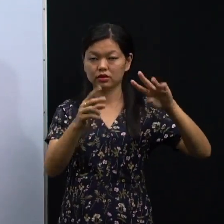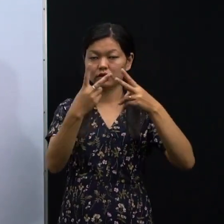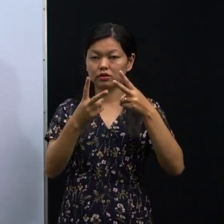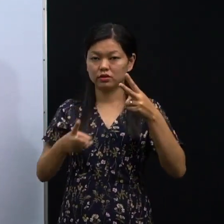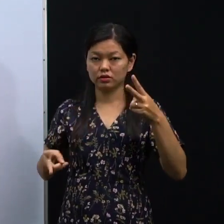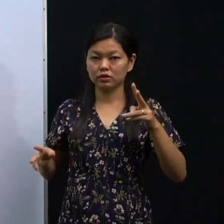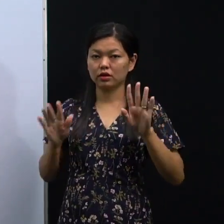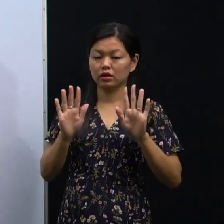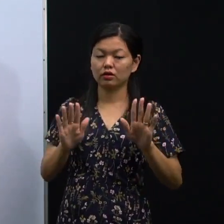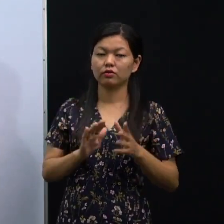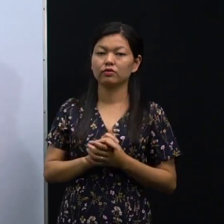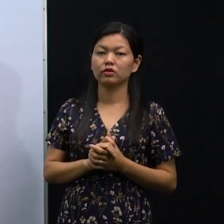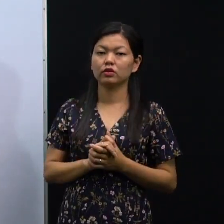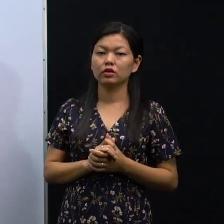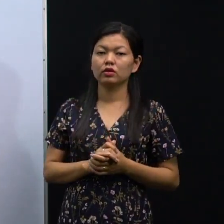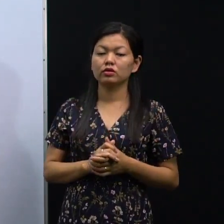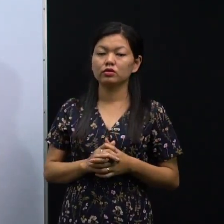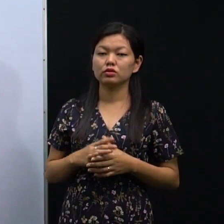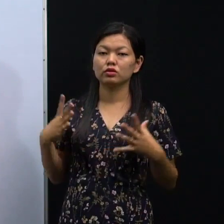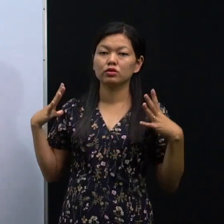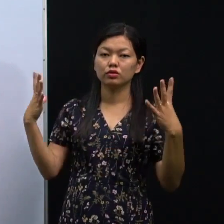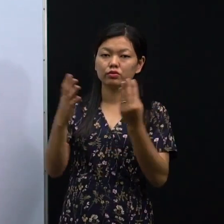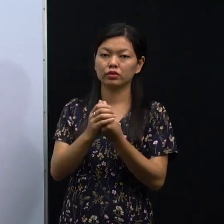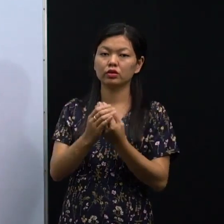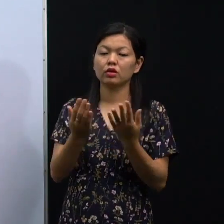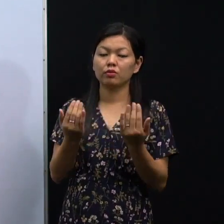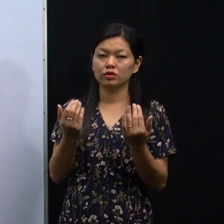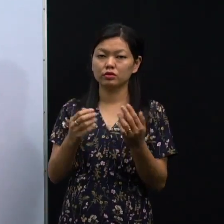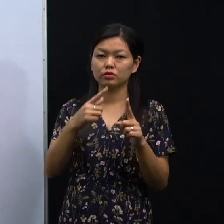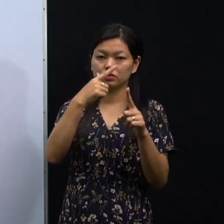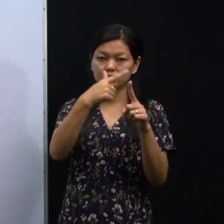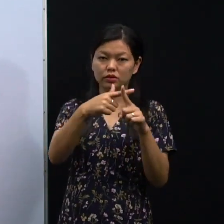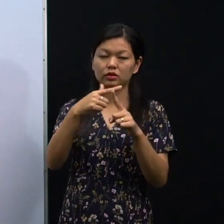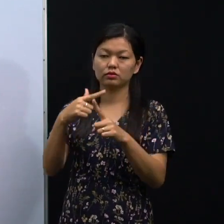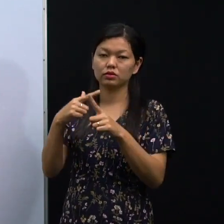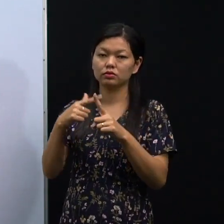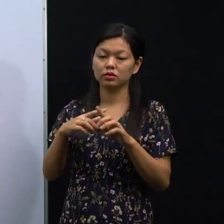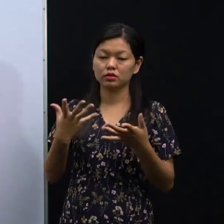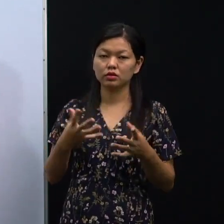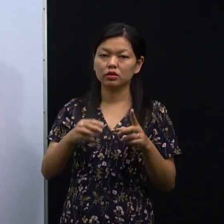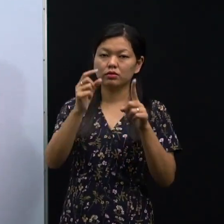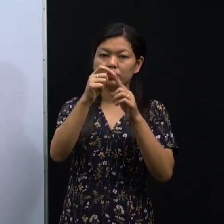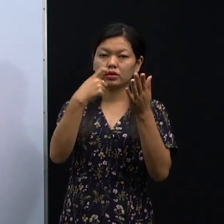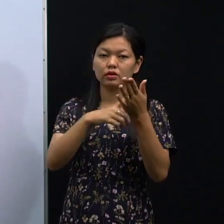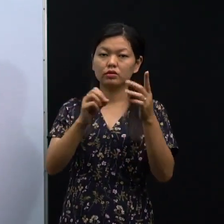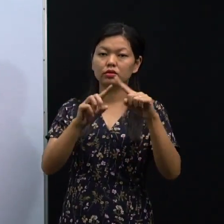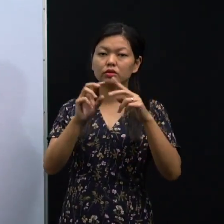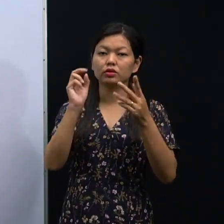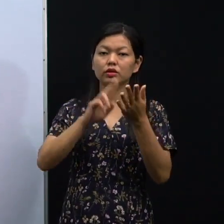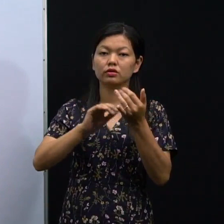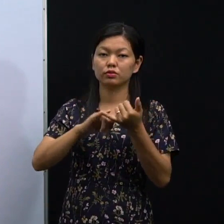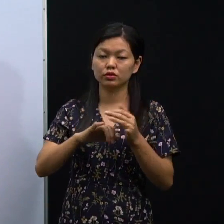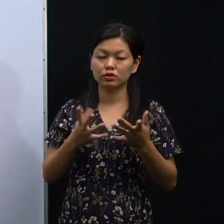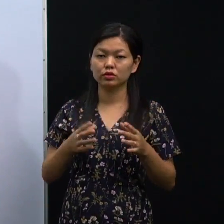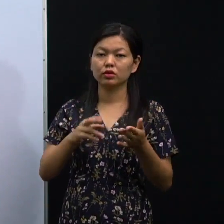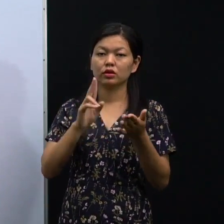are all we can just calculate, okay, with taking the sum of the protons and neutrons. Clear? So